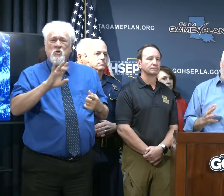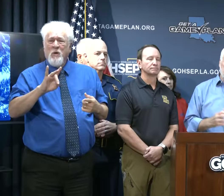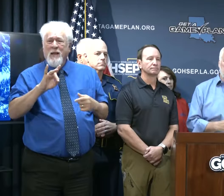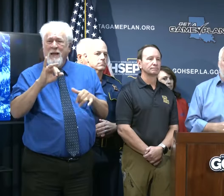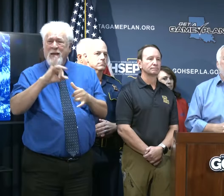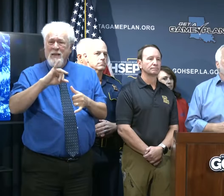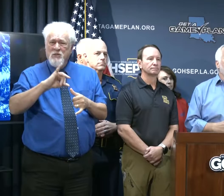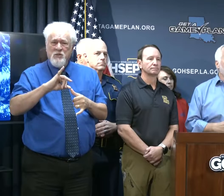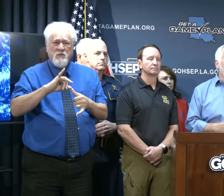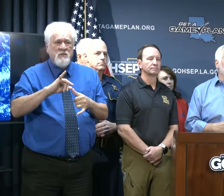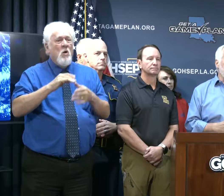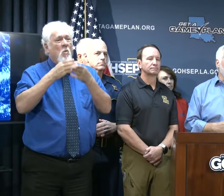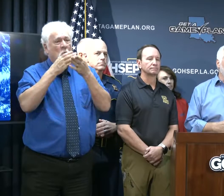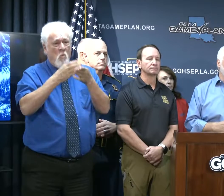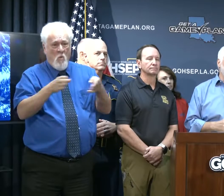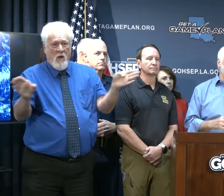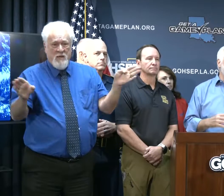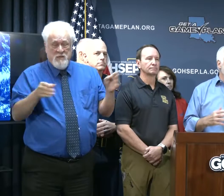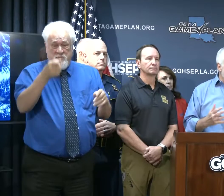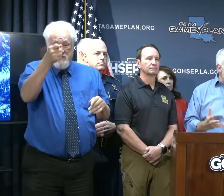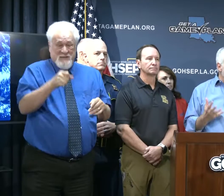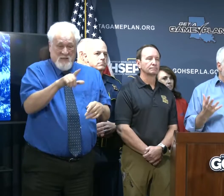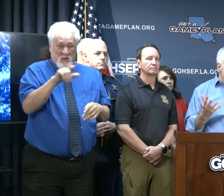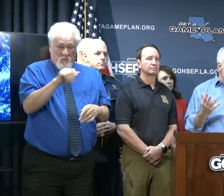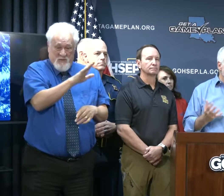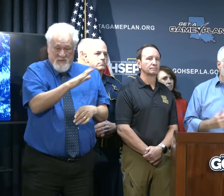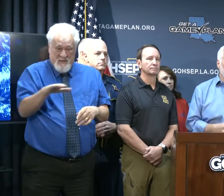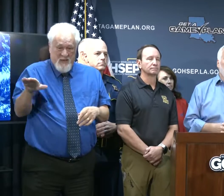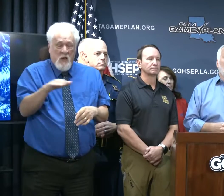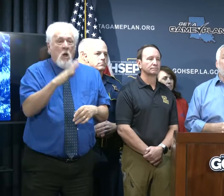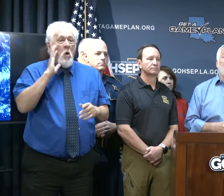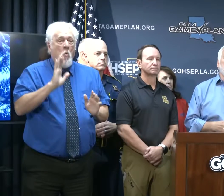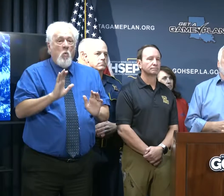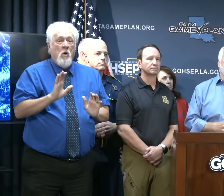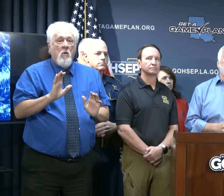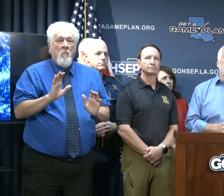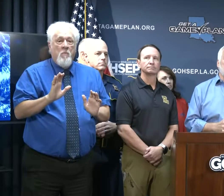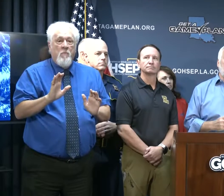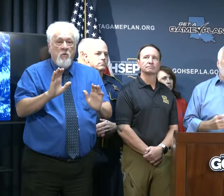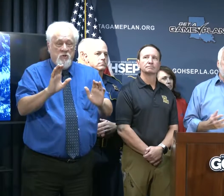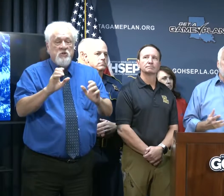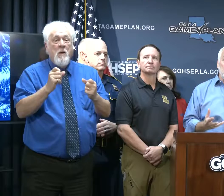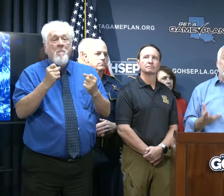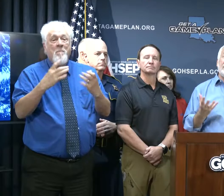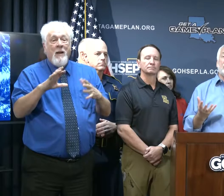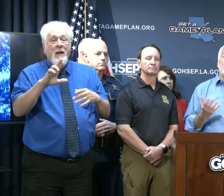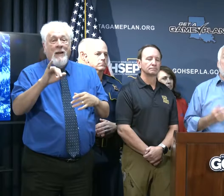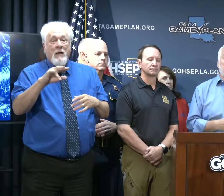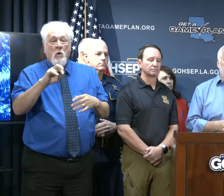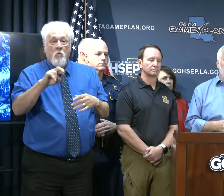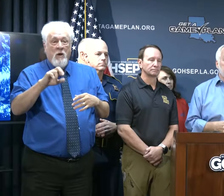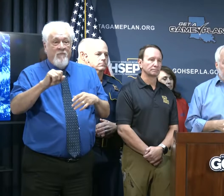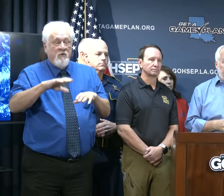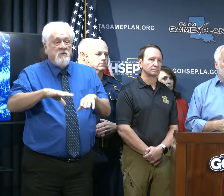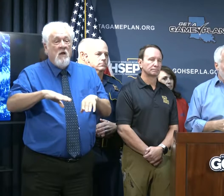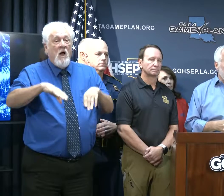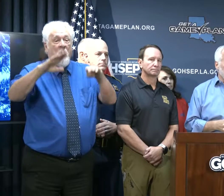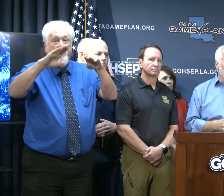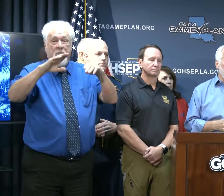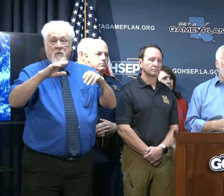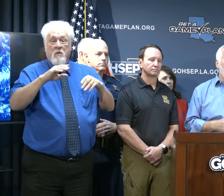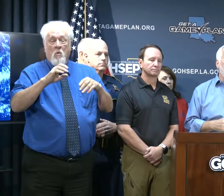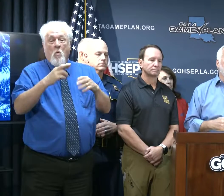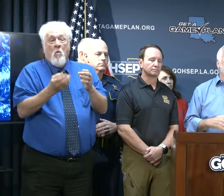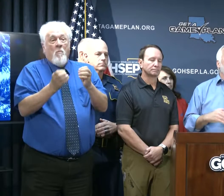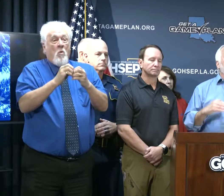rain widespread across South Louisiana. That's going to push a number of rivers up to and even above flood stage, so that's